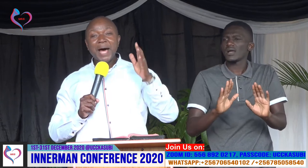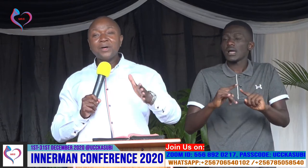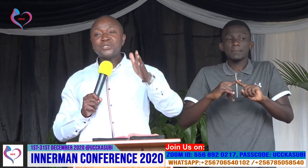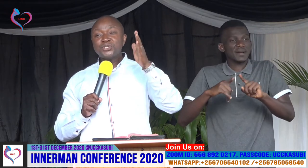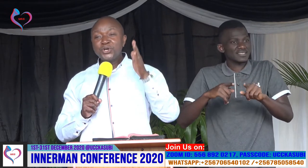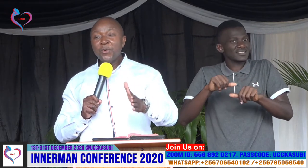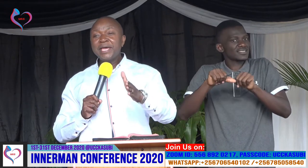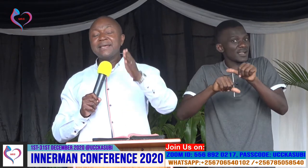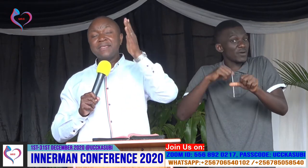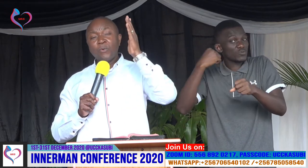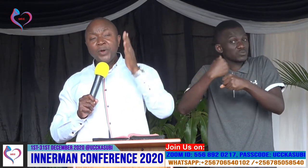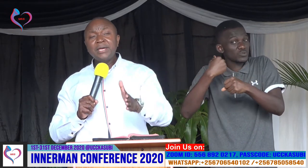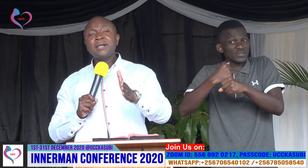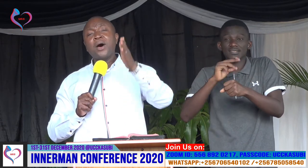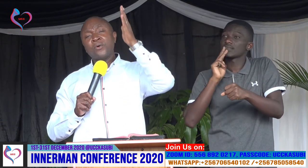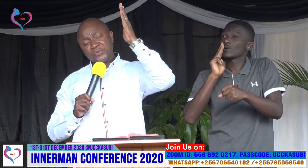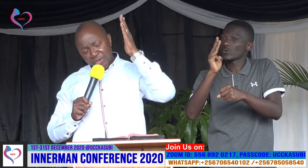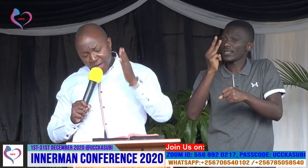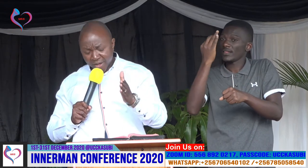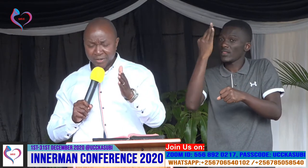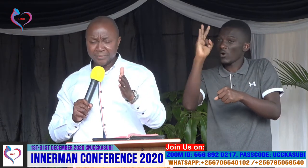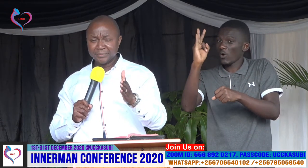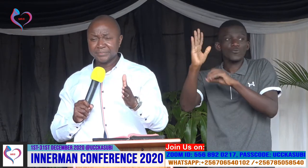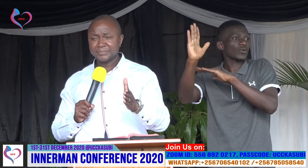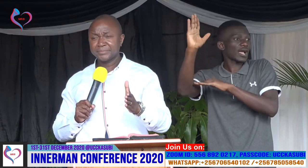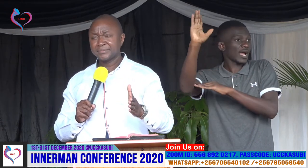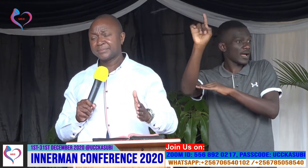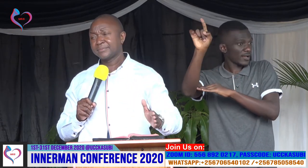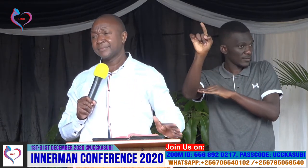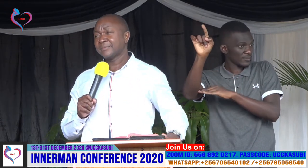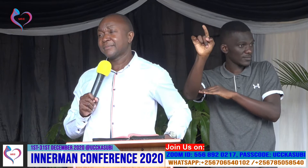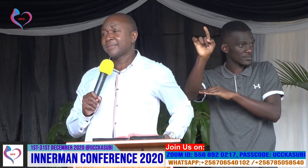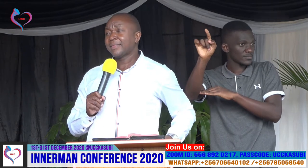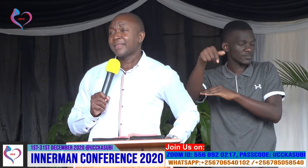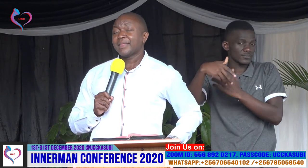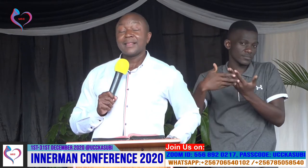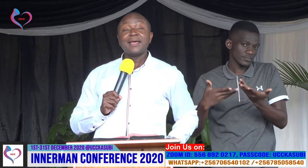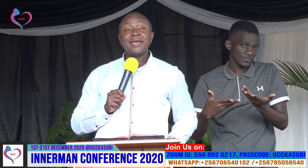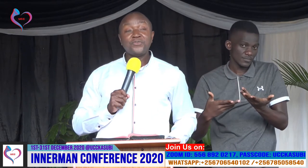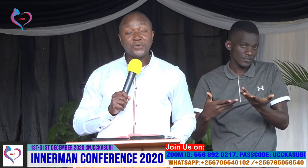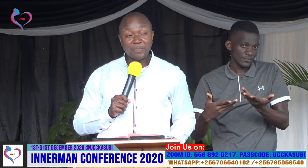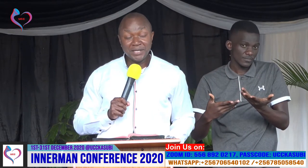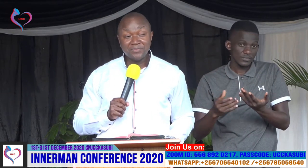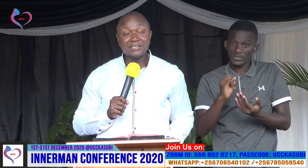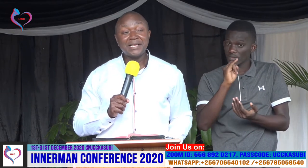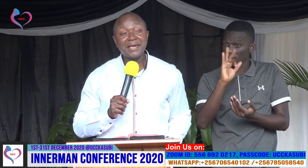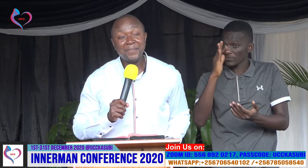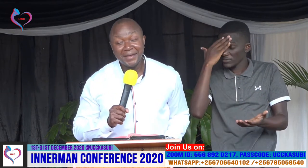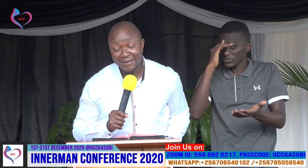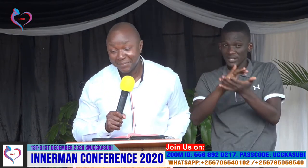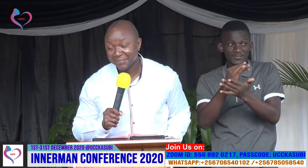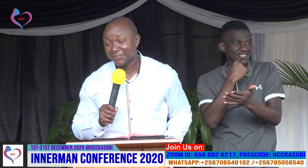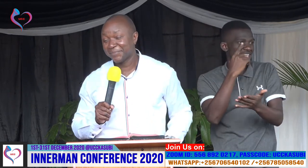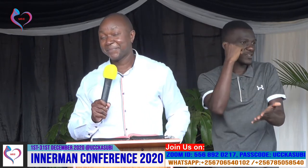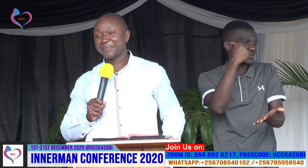it's about doing the will of God. If you